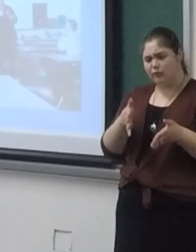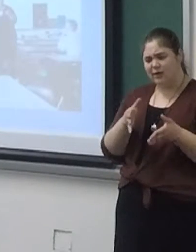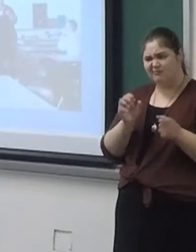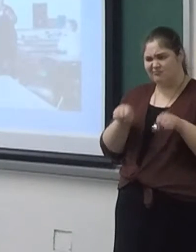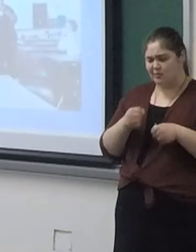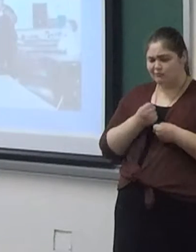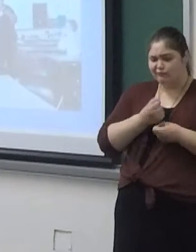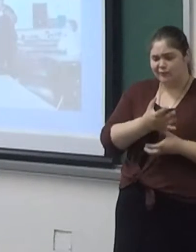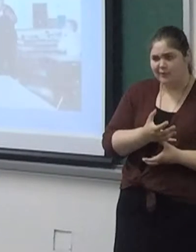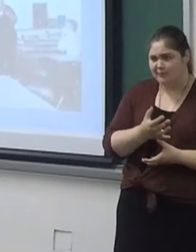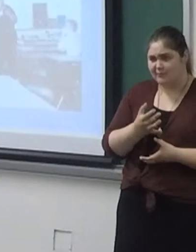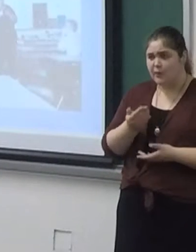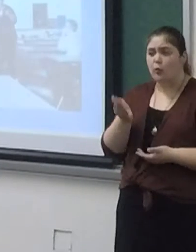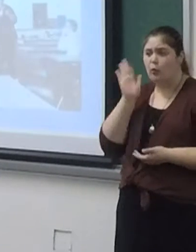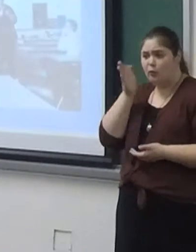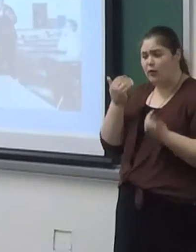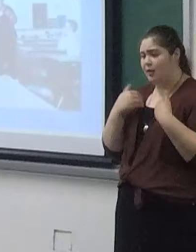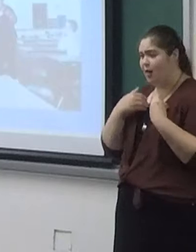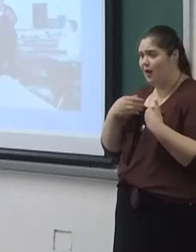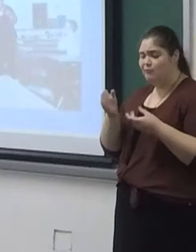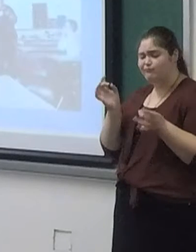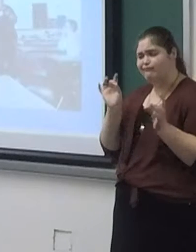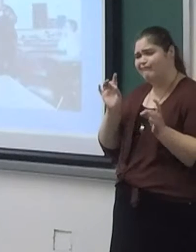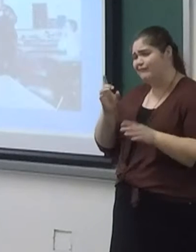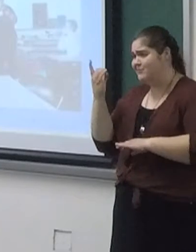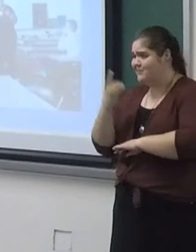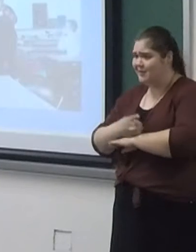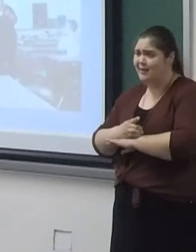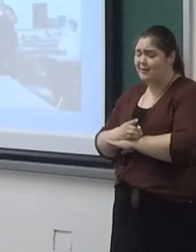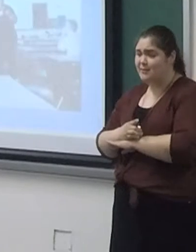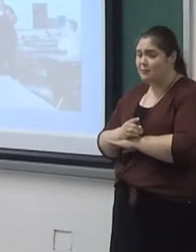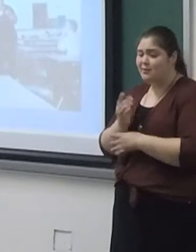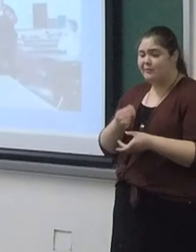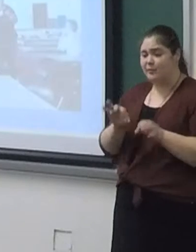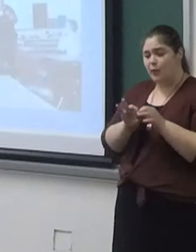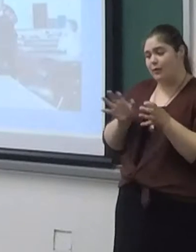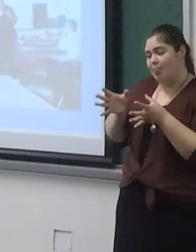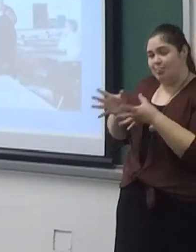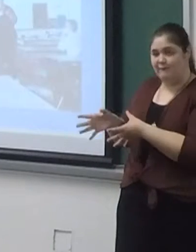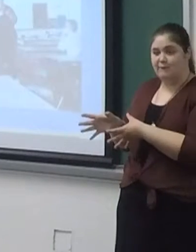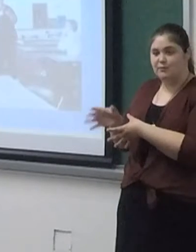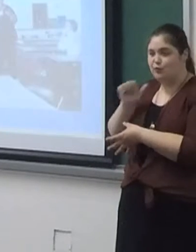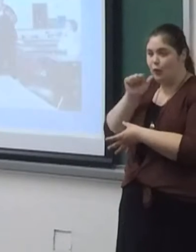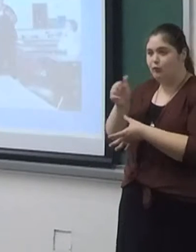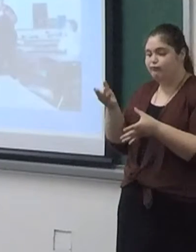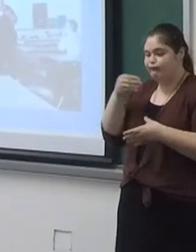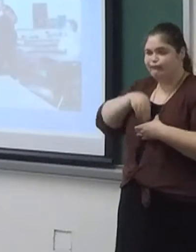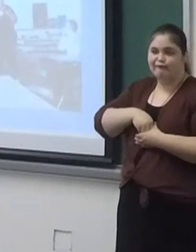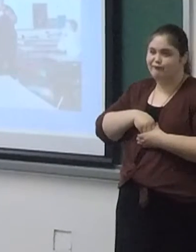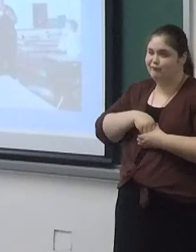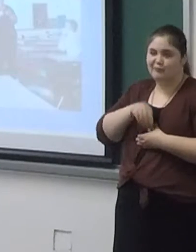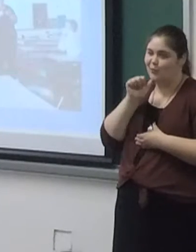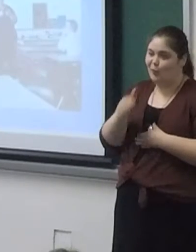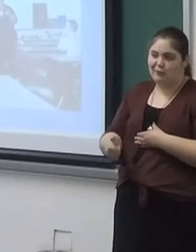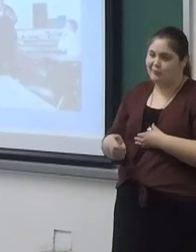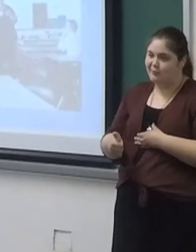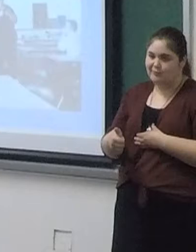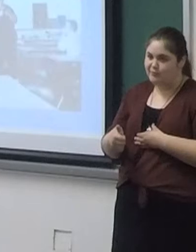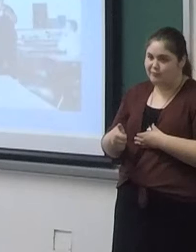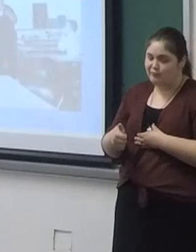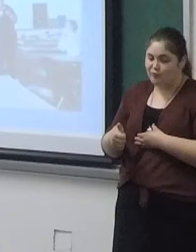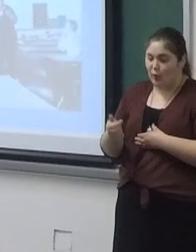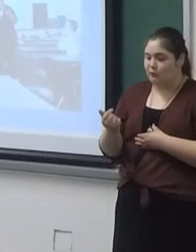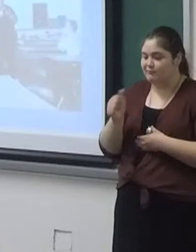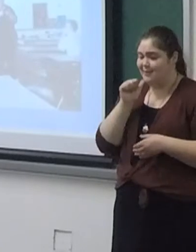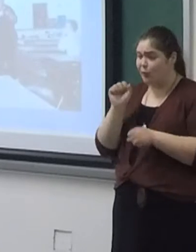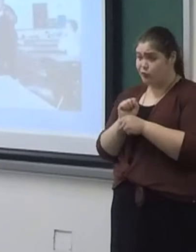home with you. You know, it's easier said than done to leave work at work and come home, but find something to do in your